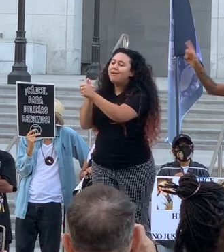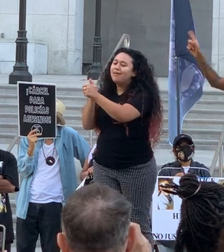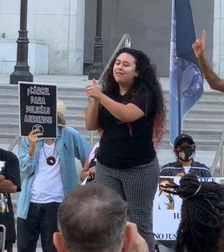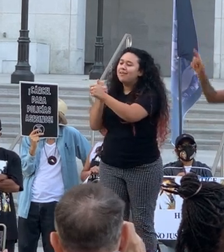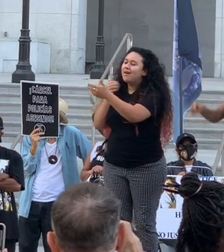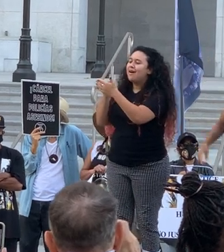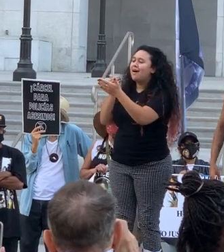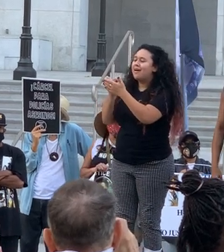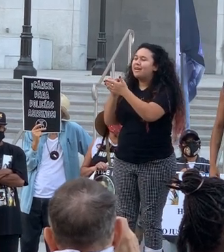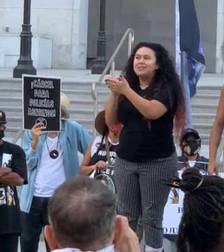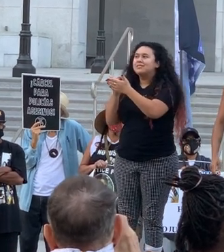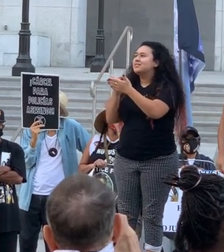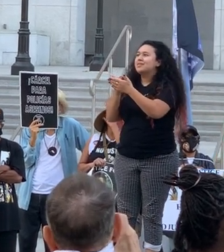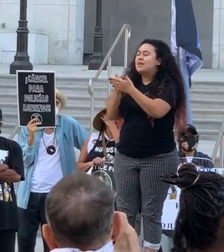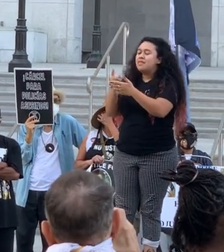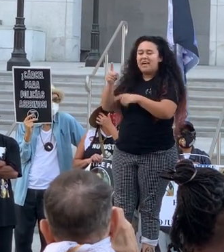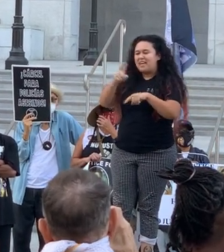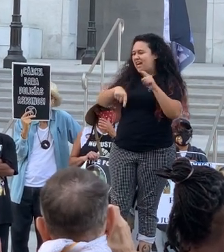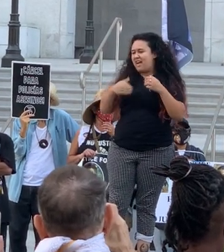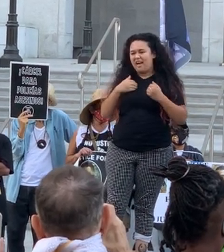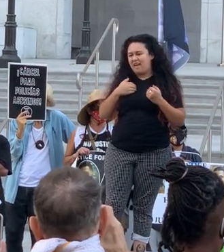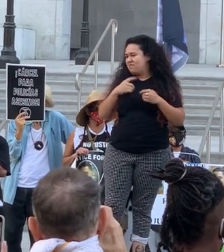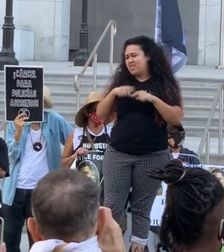and that they'll never own.